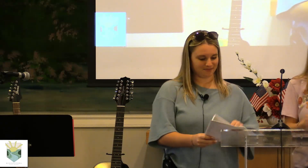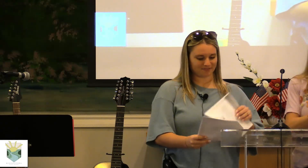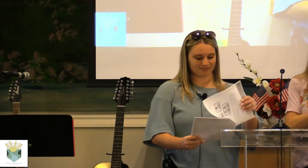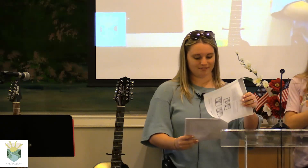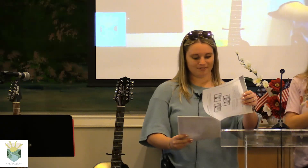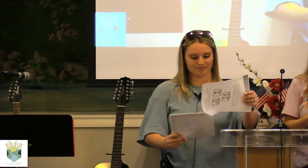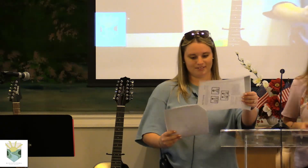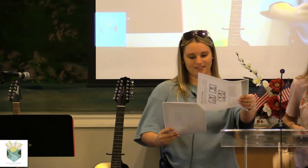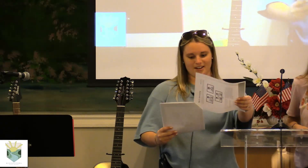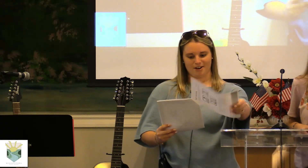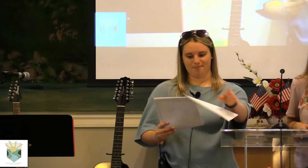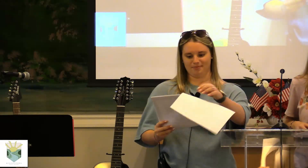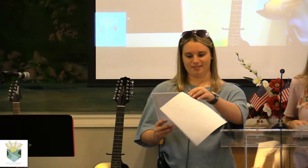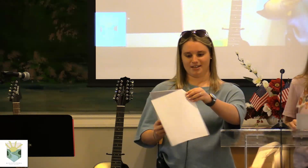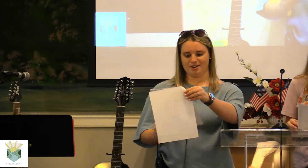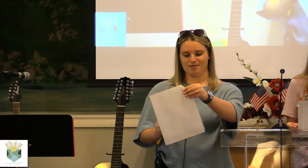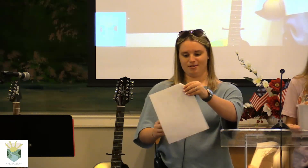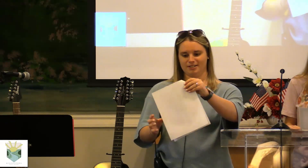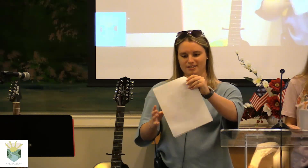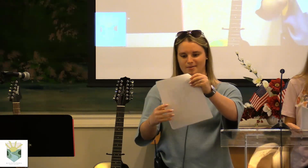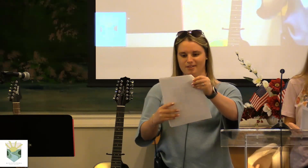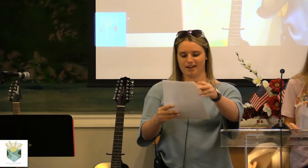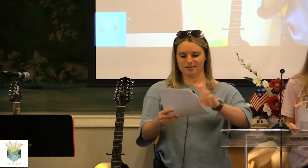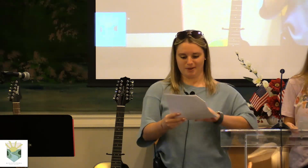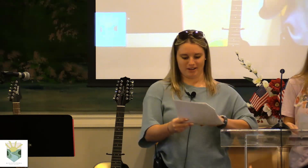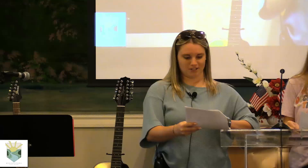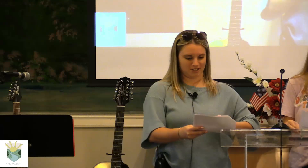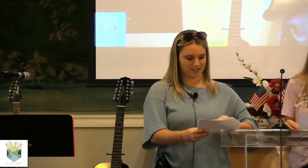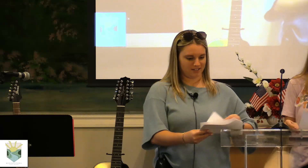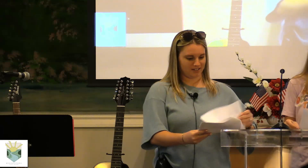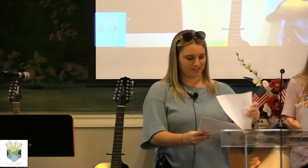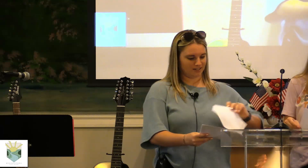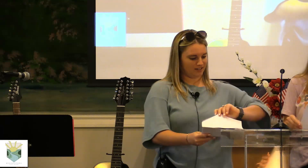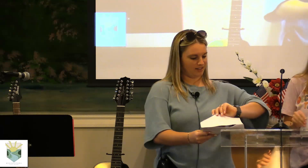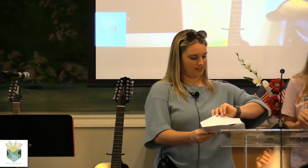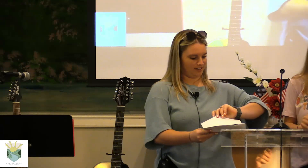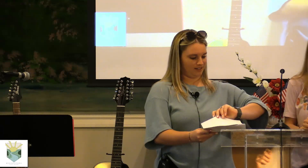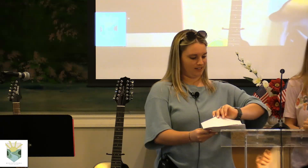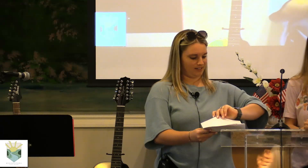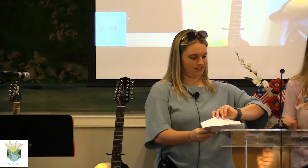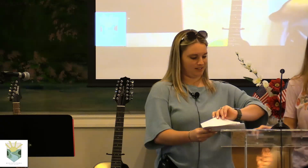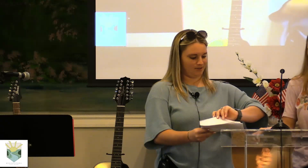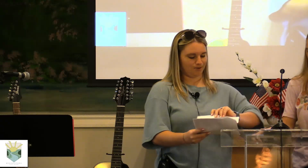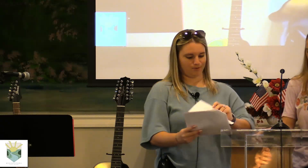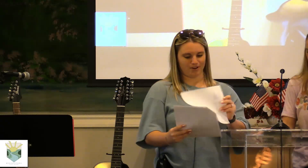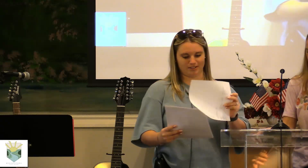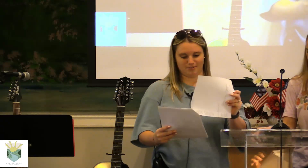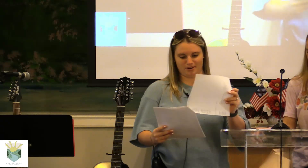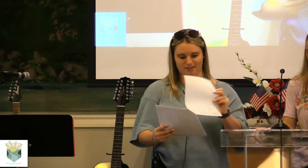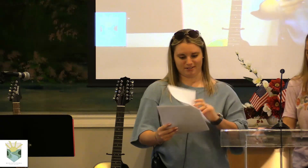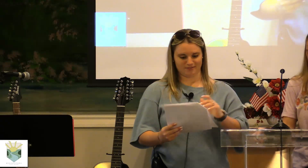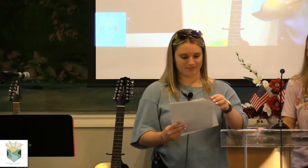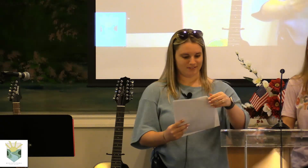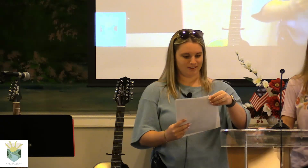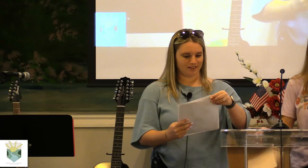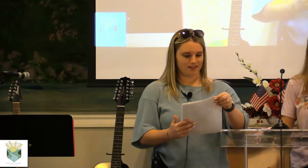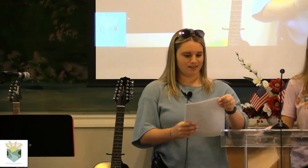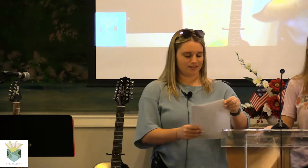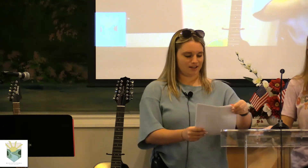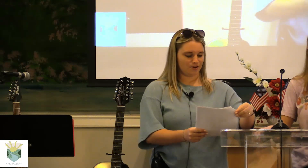Slow. Okay, so this is going to be the last page. It is. Oh, cool. We've got 10 minutes. So